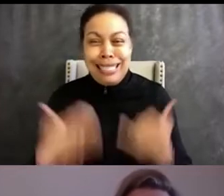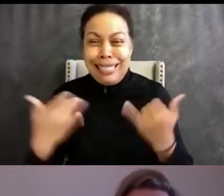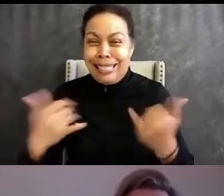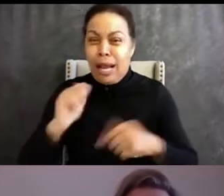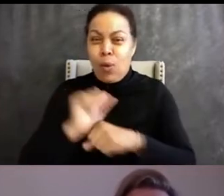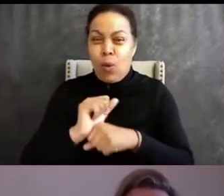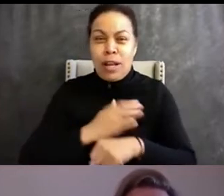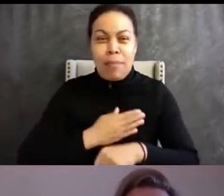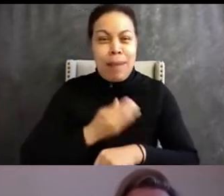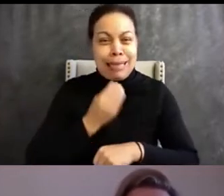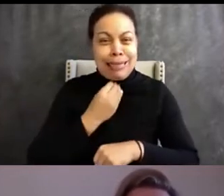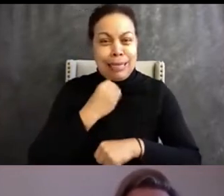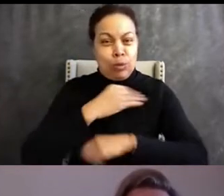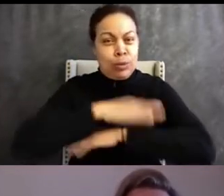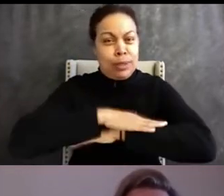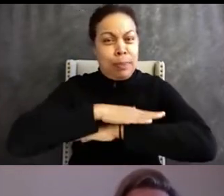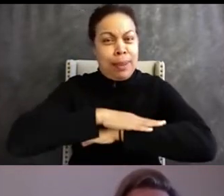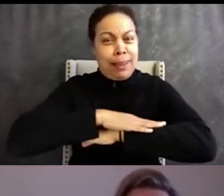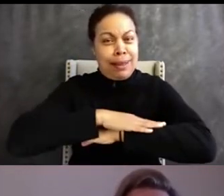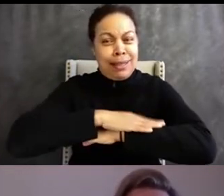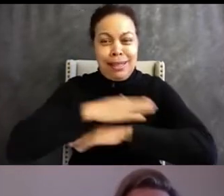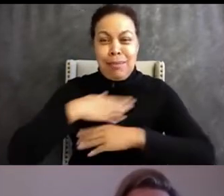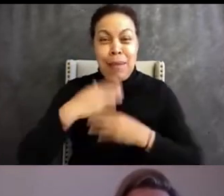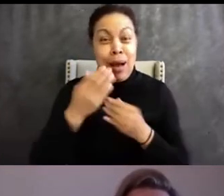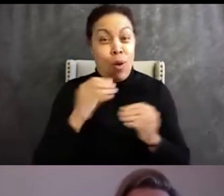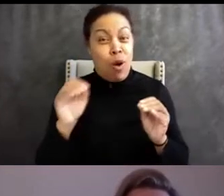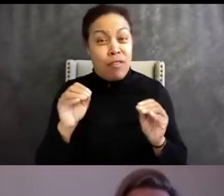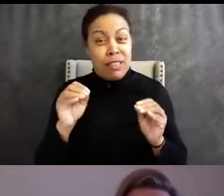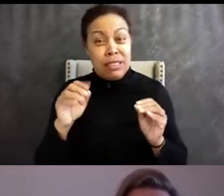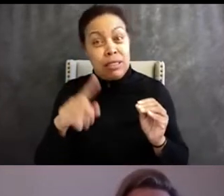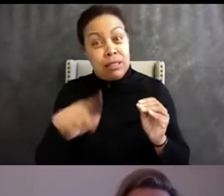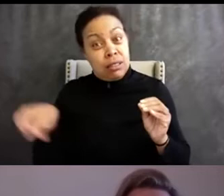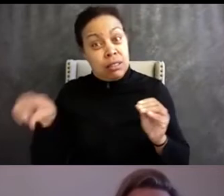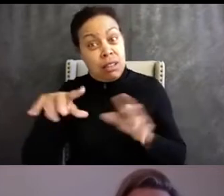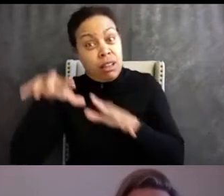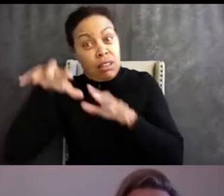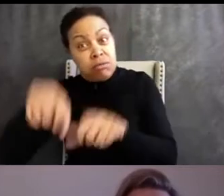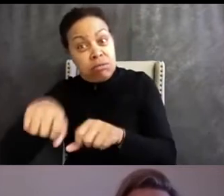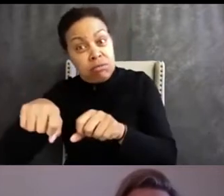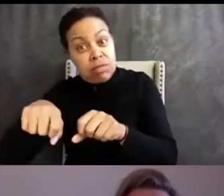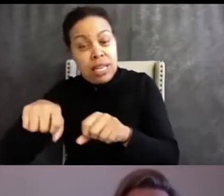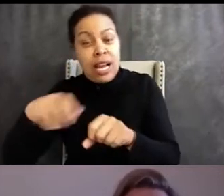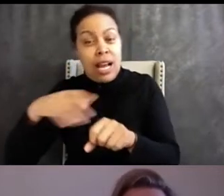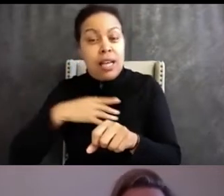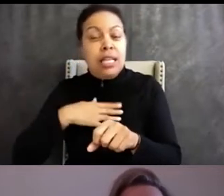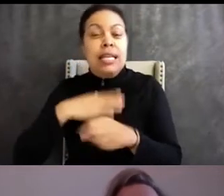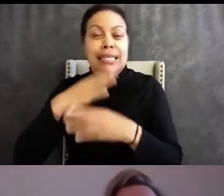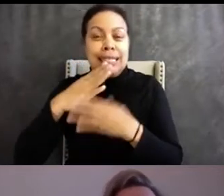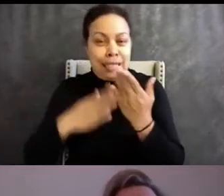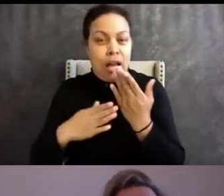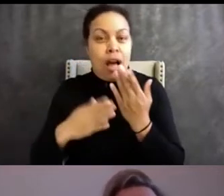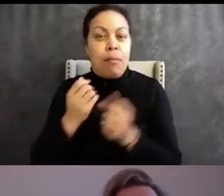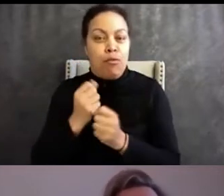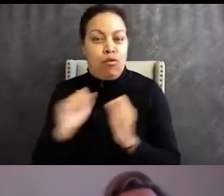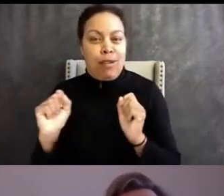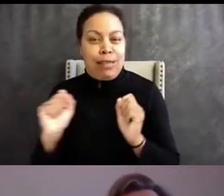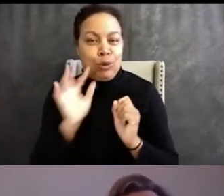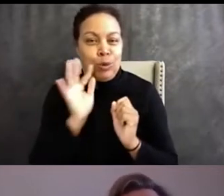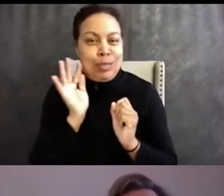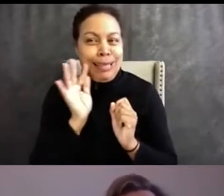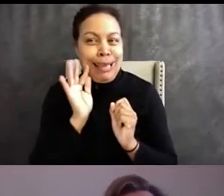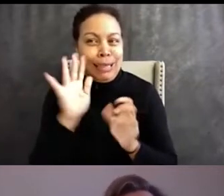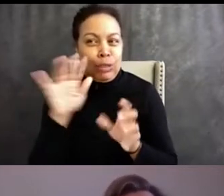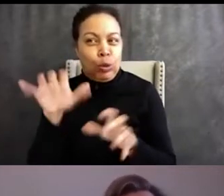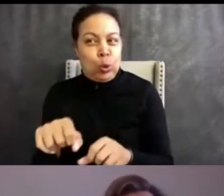table, and my office has been taken over by some rescue cats. And